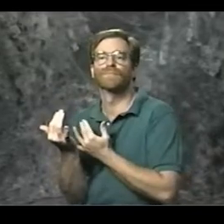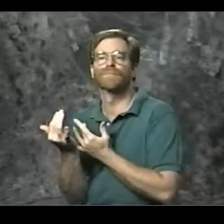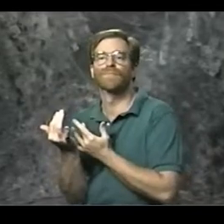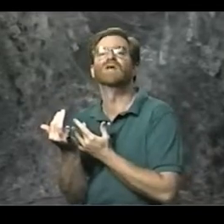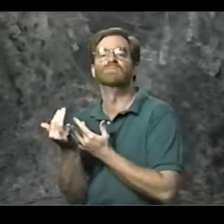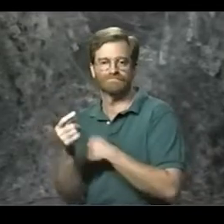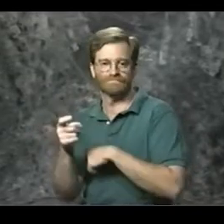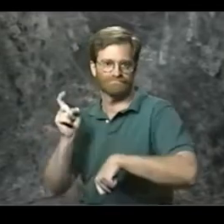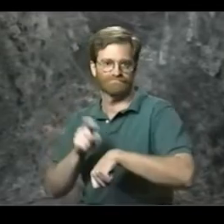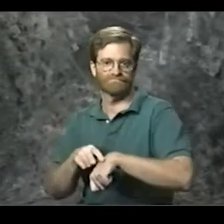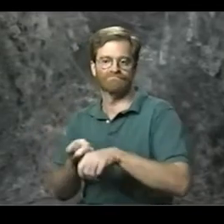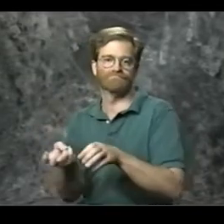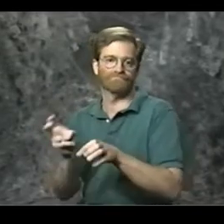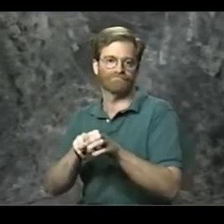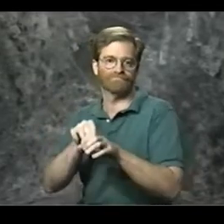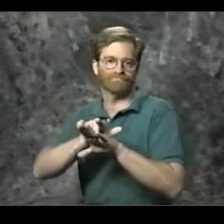waiting.